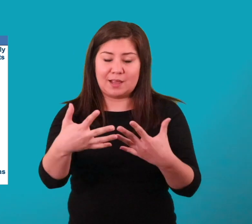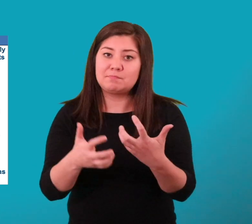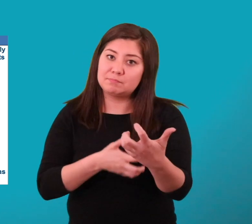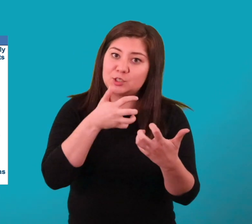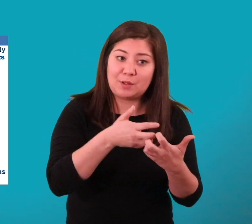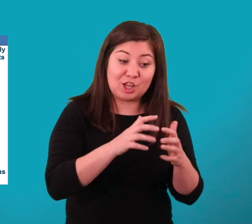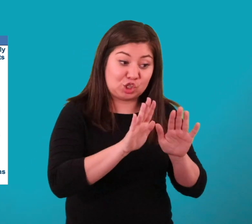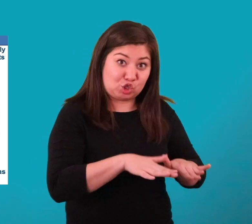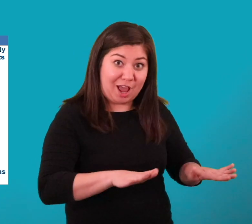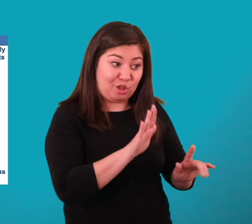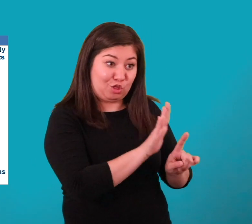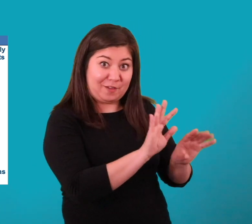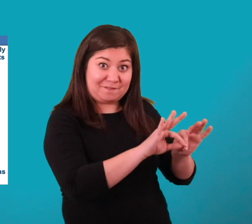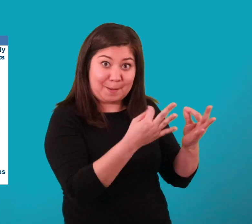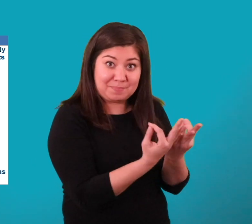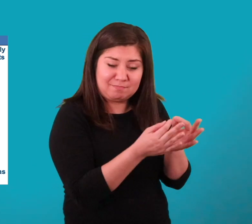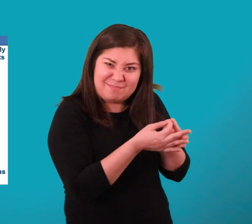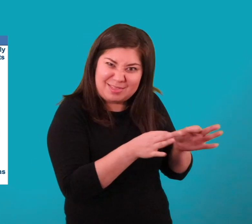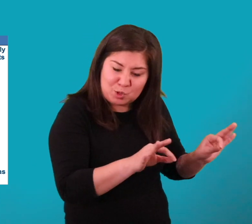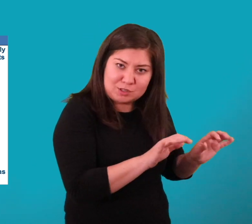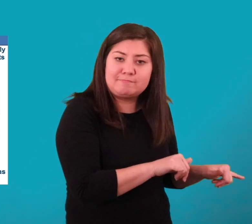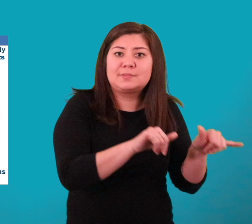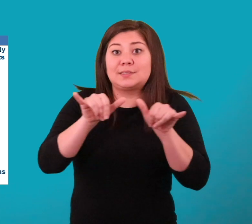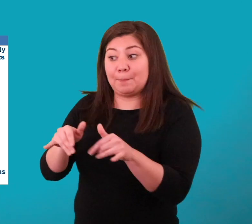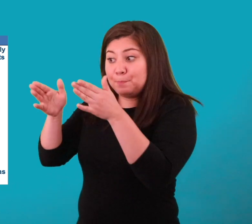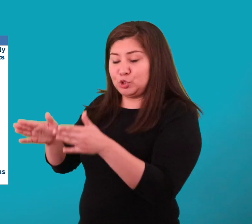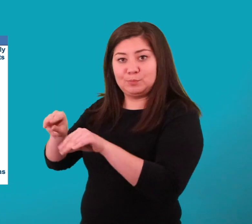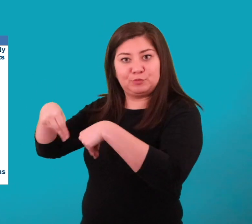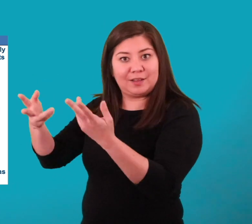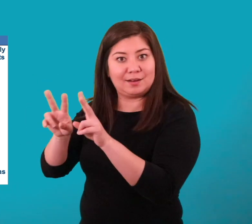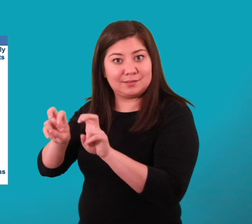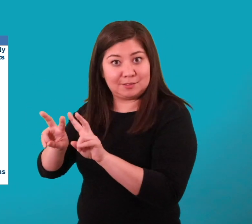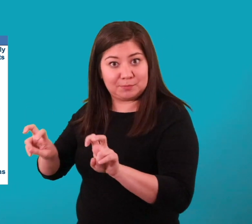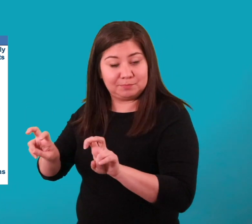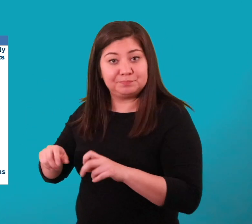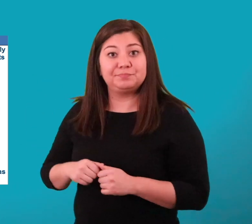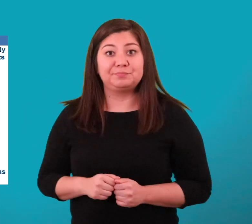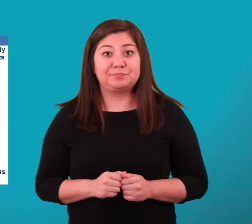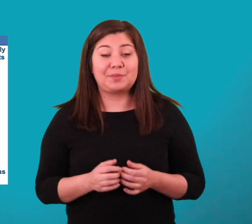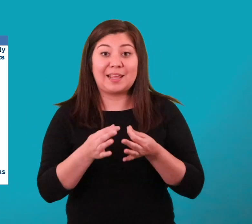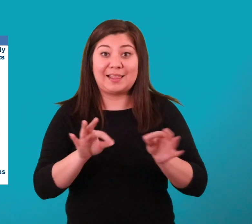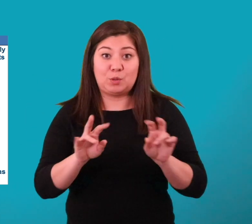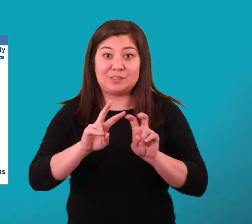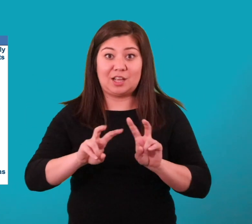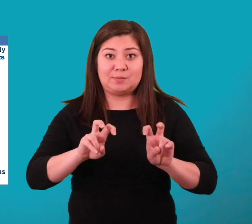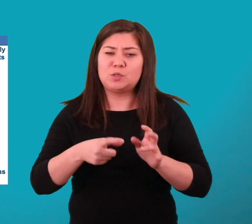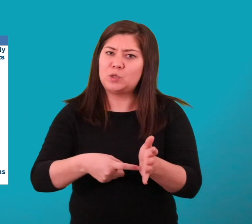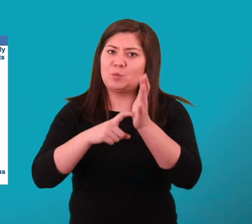to be conducted in a non-discriminatory manner, in the native language of the child or family, and by qualified personnel. The Lead K bill simply